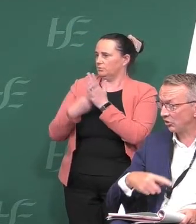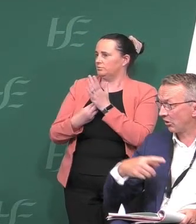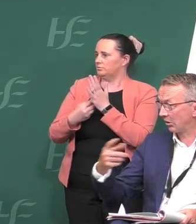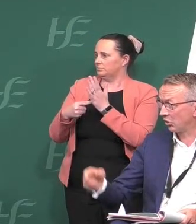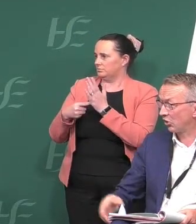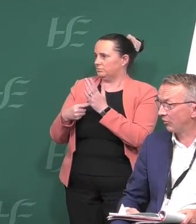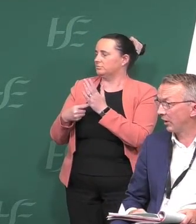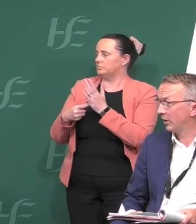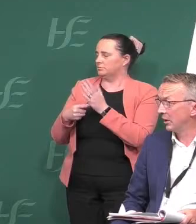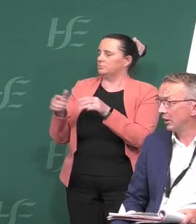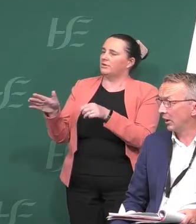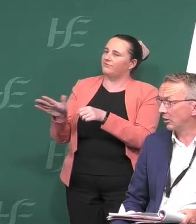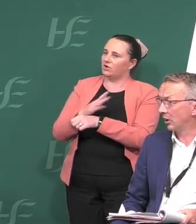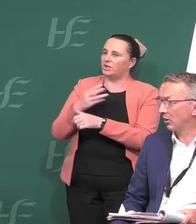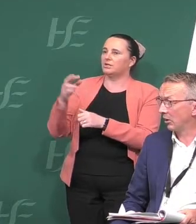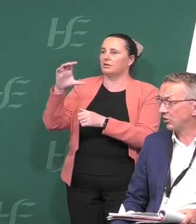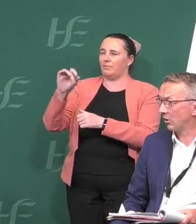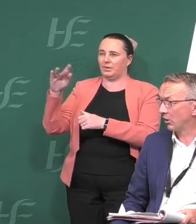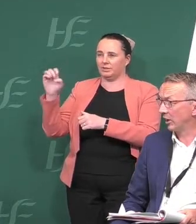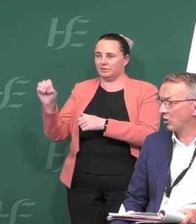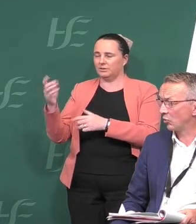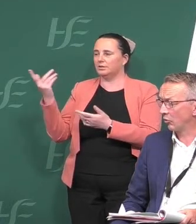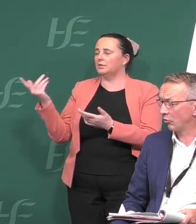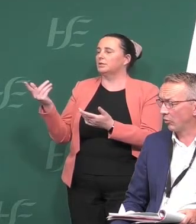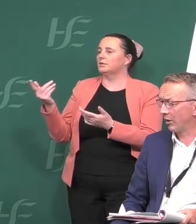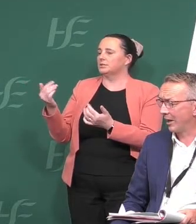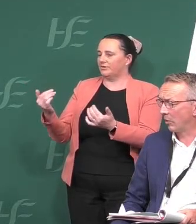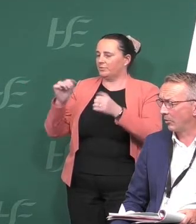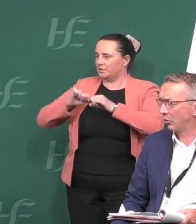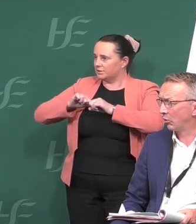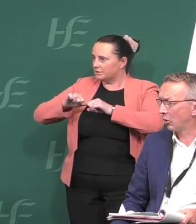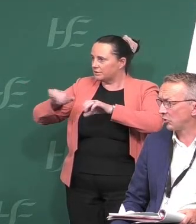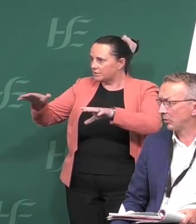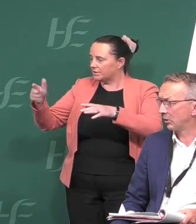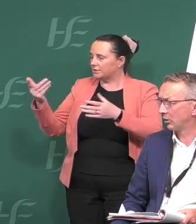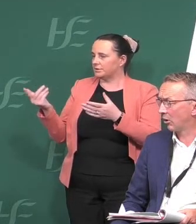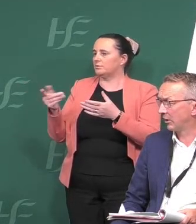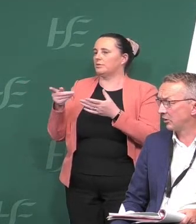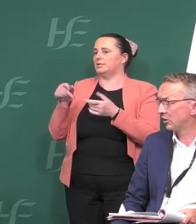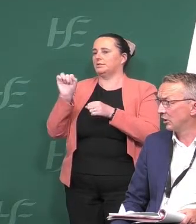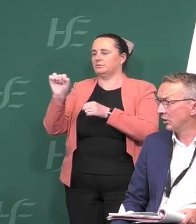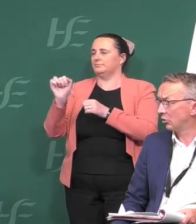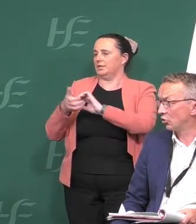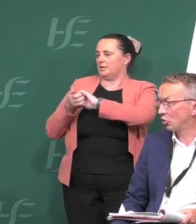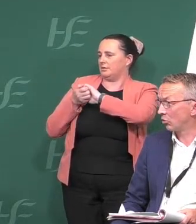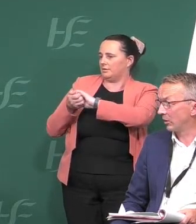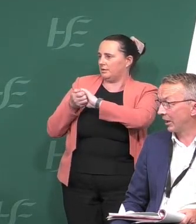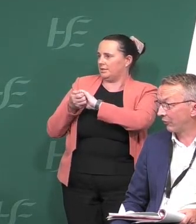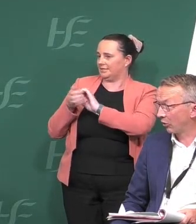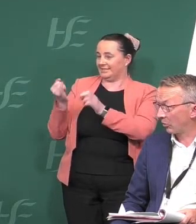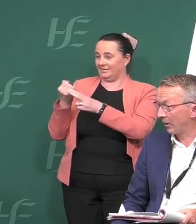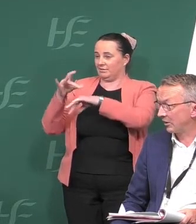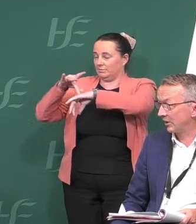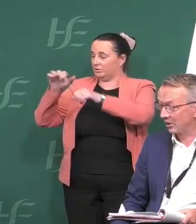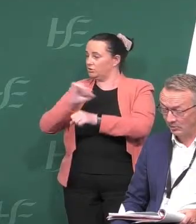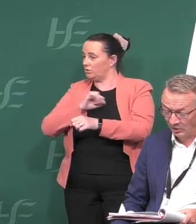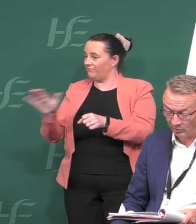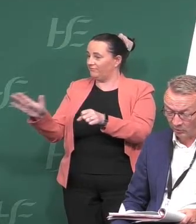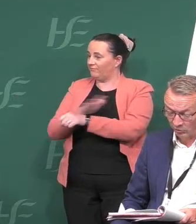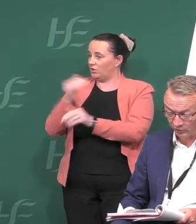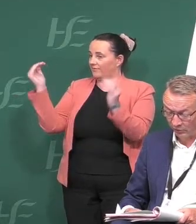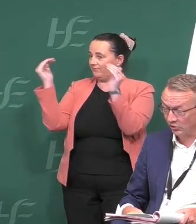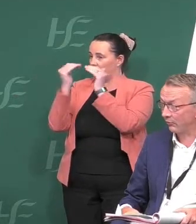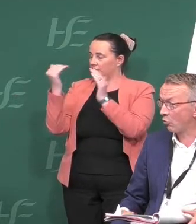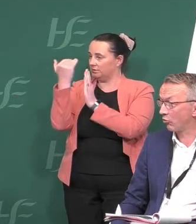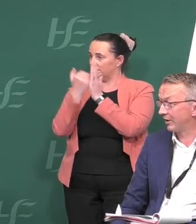again, it's a circular survey, and engage with our NWHIP and acute hospital colleagues to ensure we get full compliance, as we